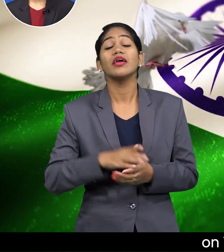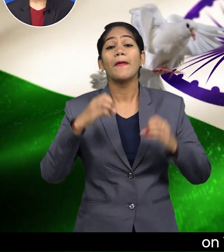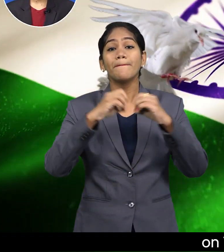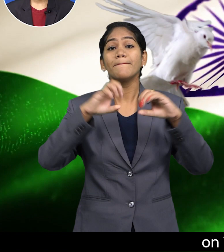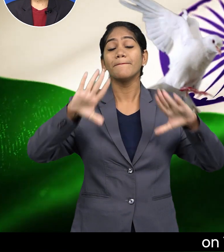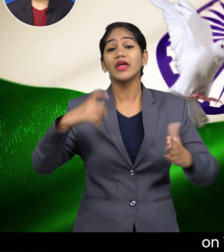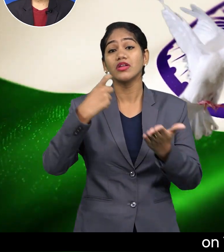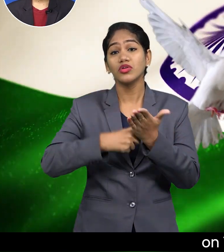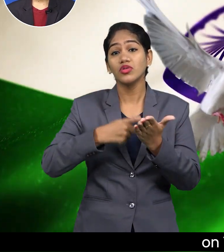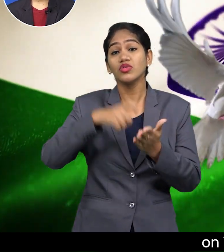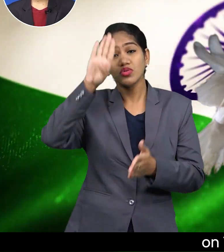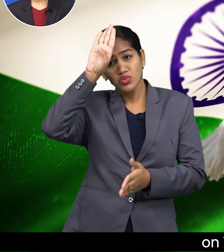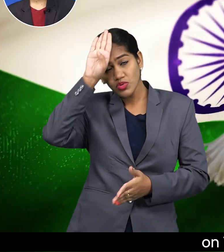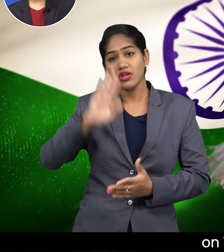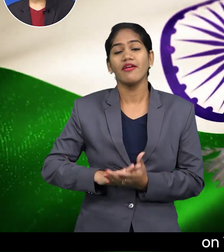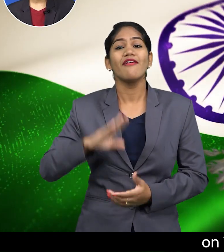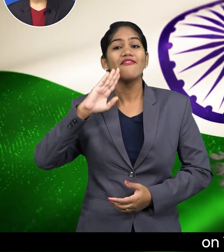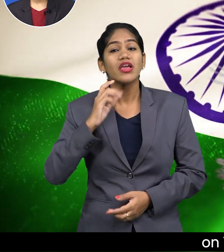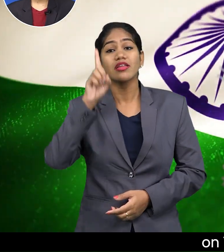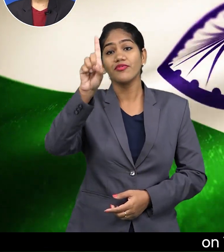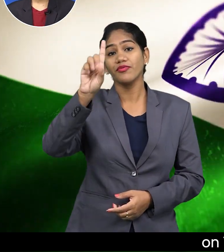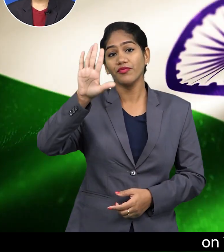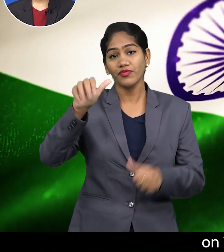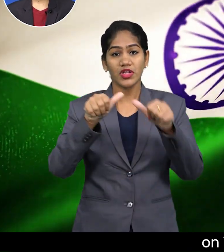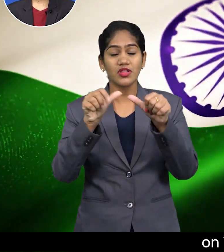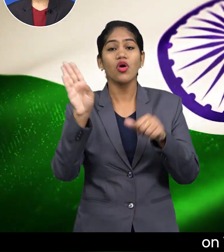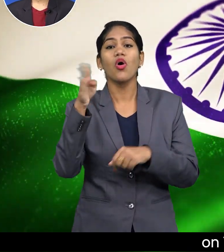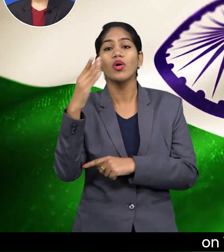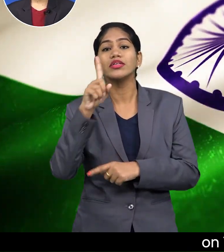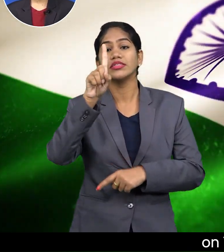on 15th August 1947.